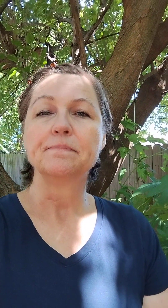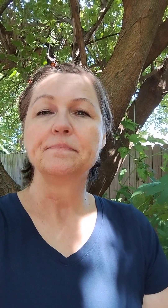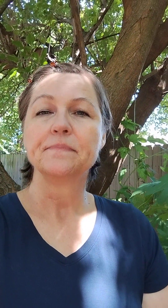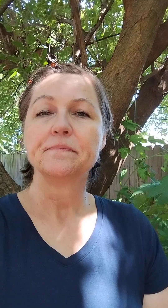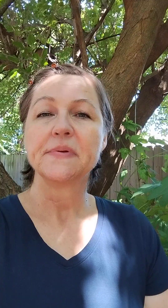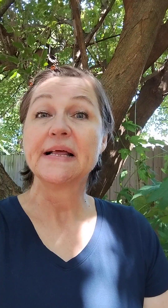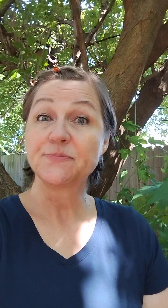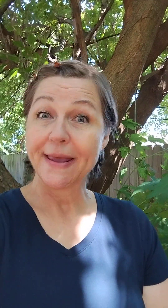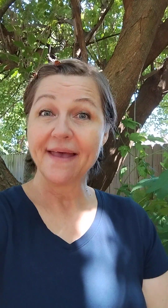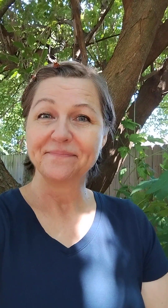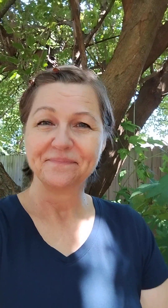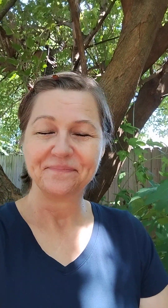Let's begin.